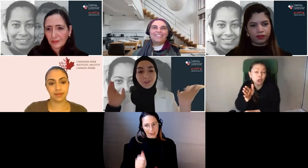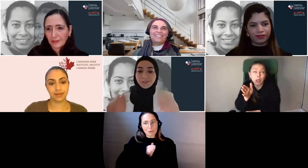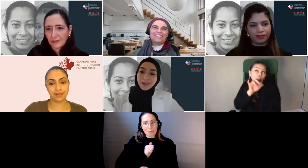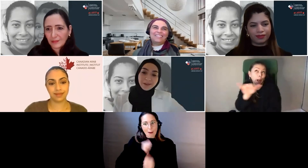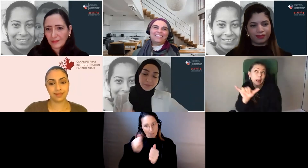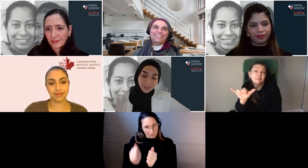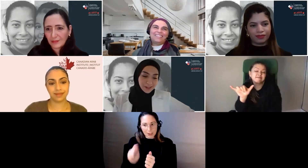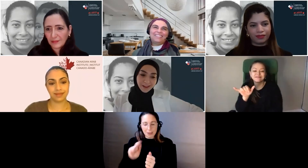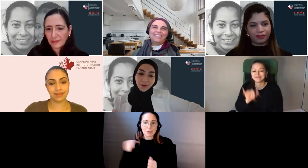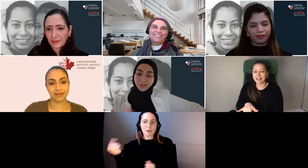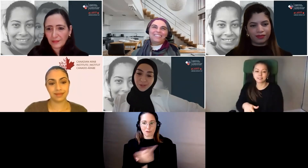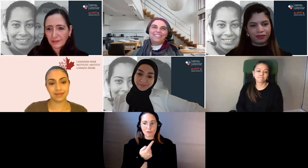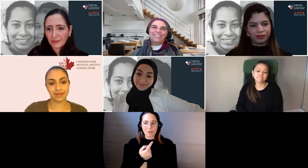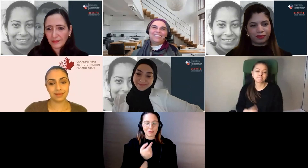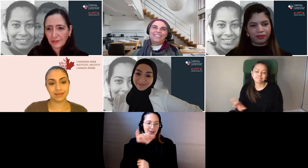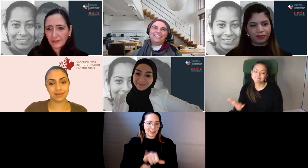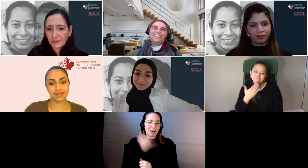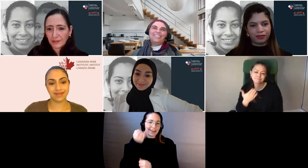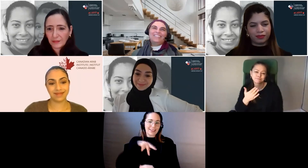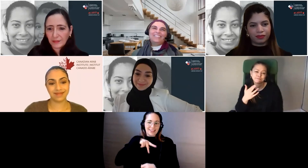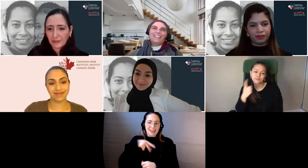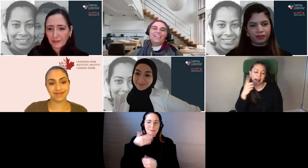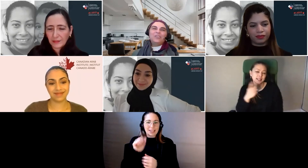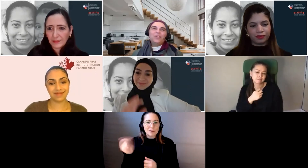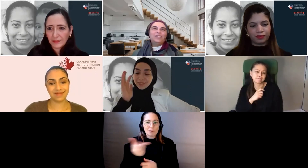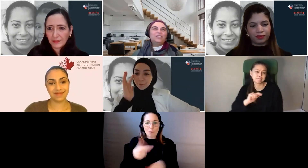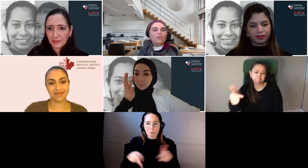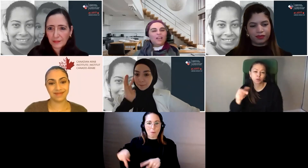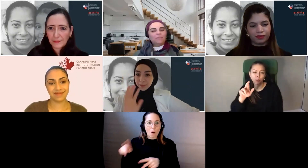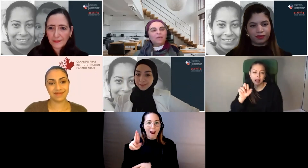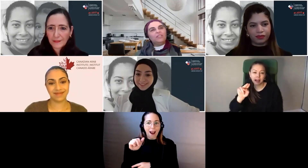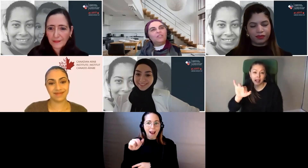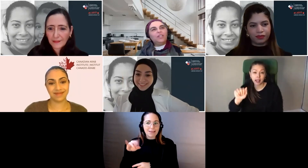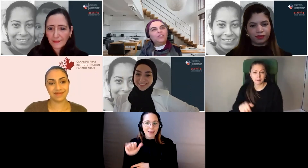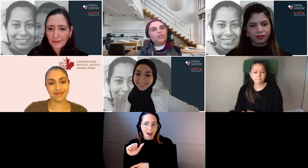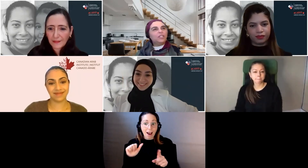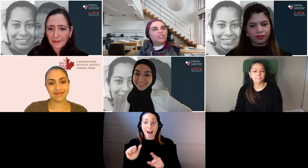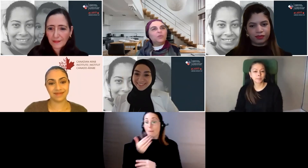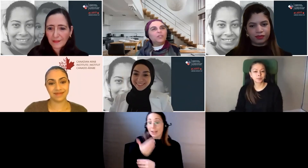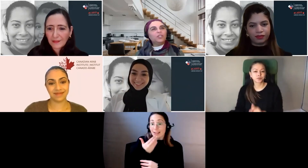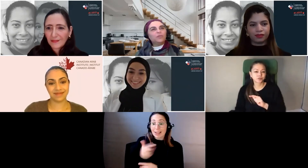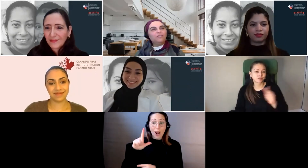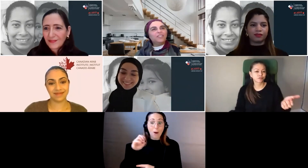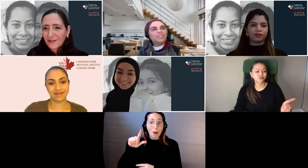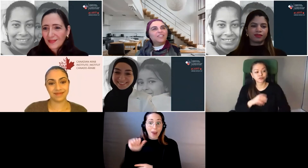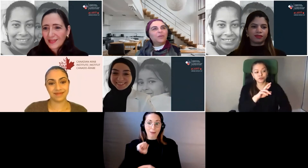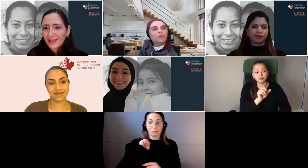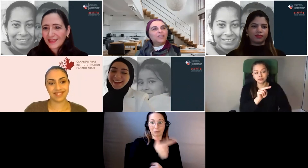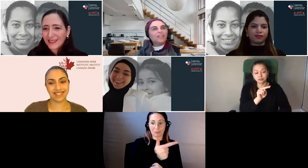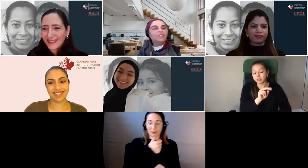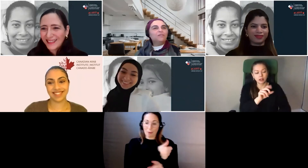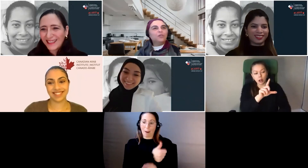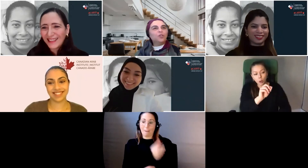much. Rania, on to you. Thank you. And Lola, I'm going to turn it to you since you were just referenced.